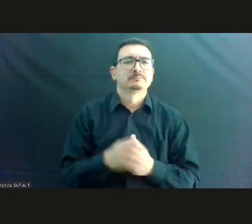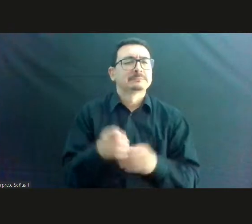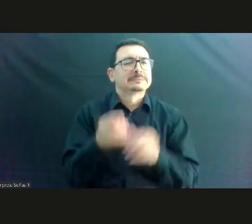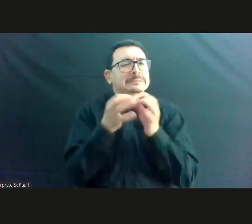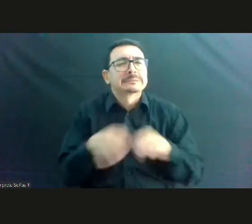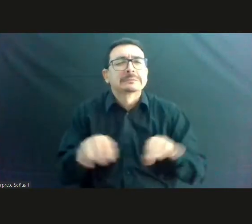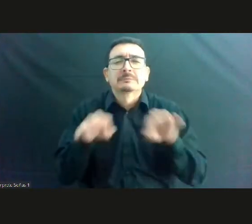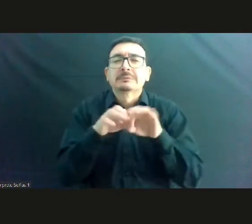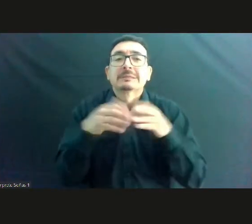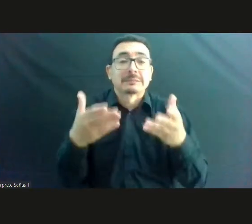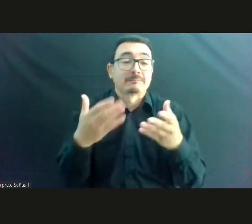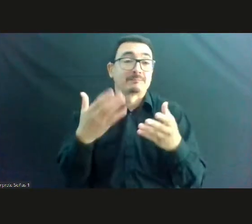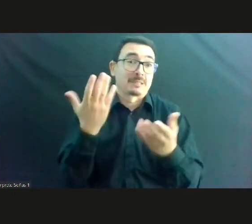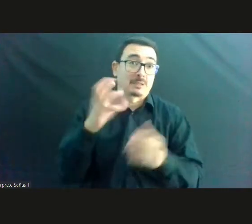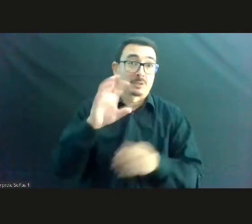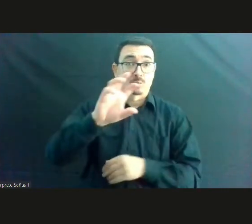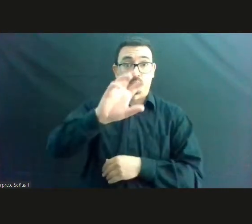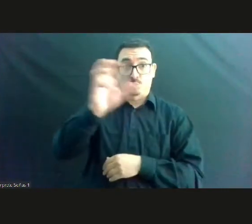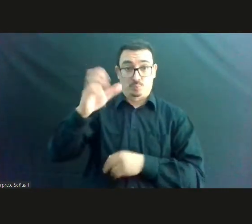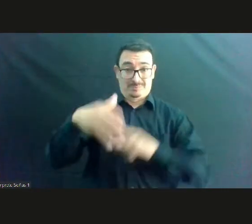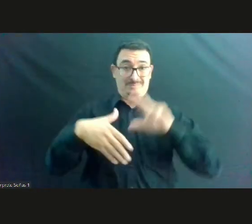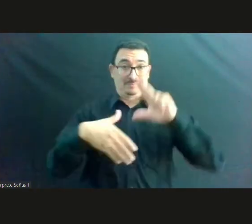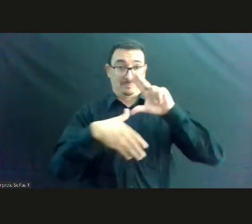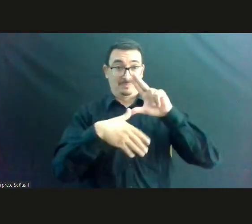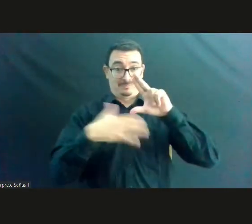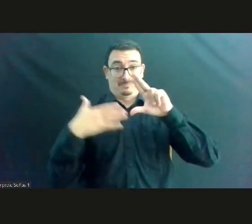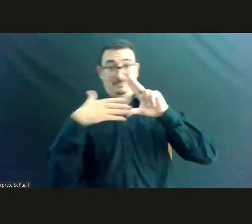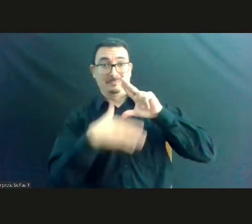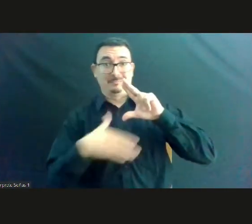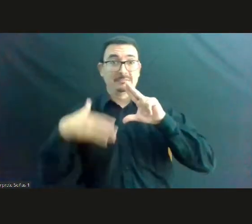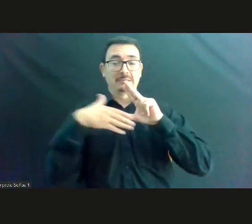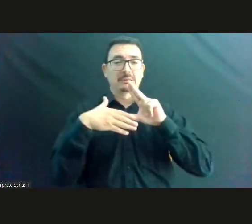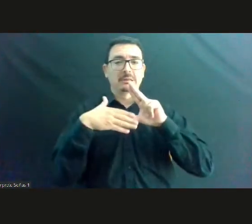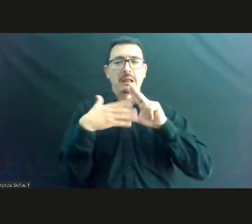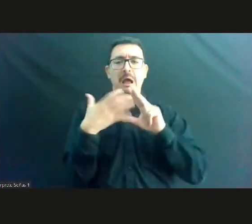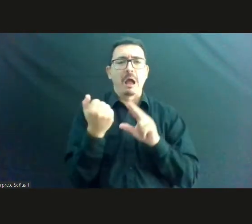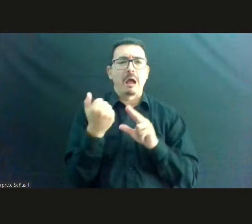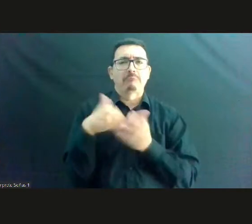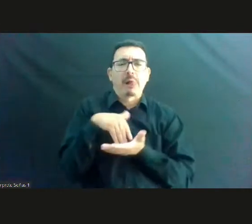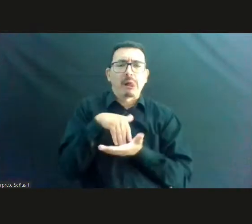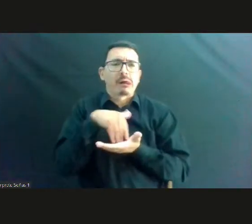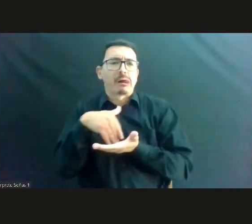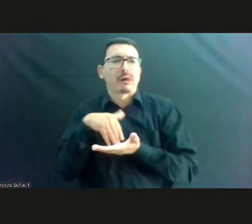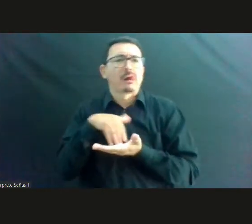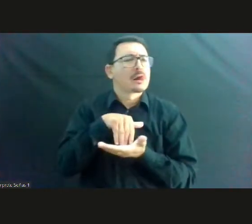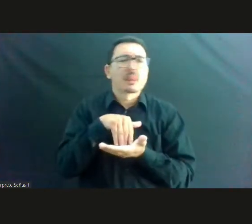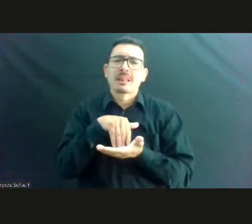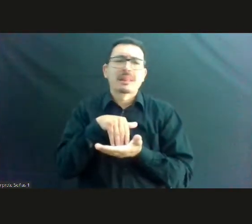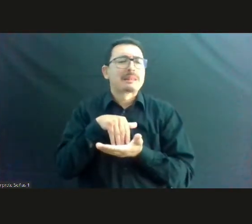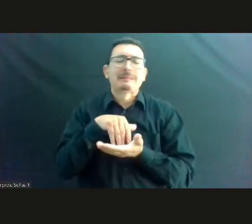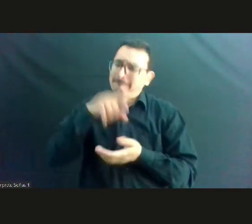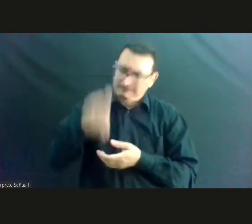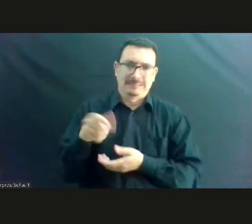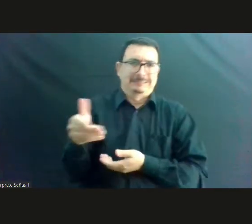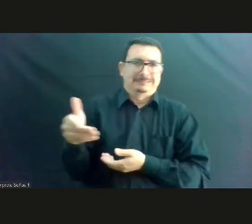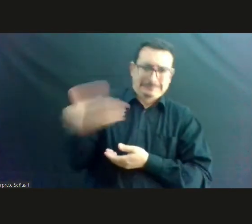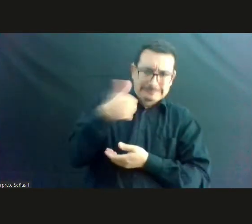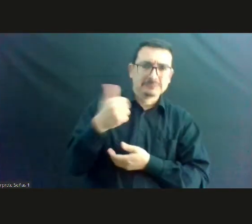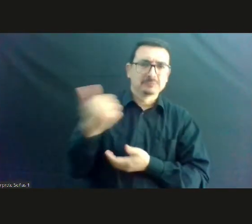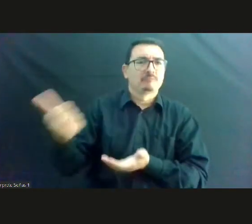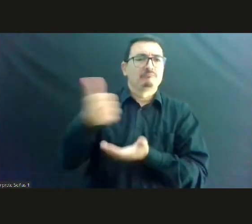of global discussions. The private sector and governments domestically, however, still have their part to play in terms of dealing